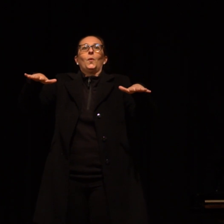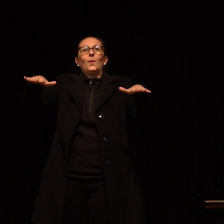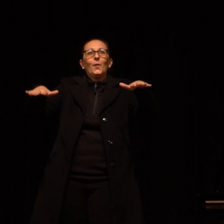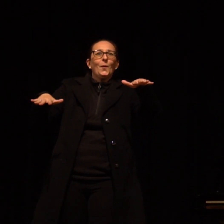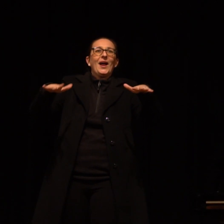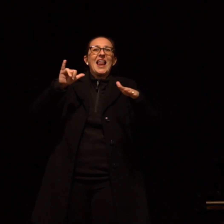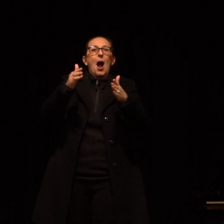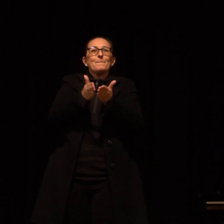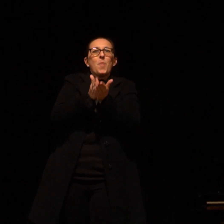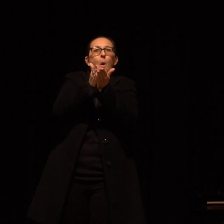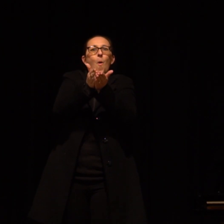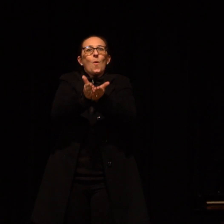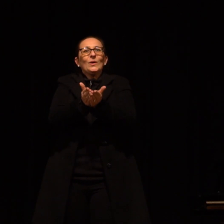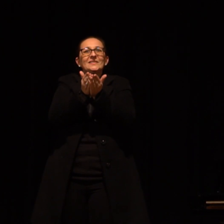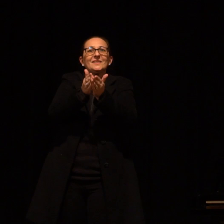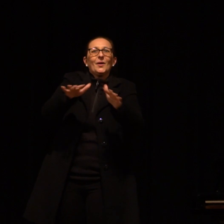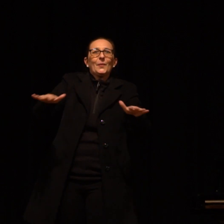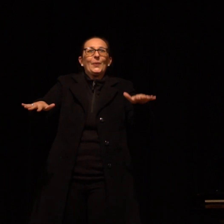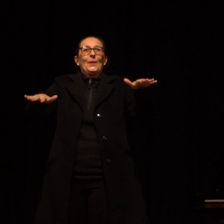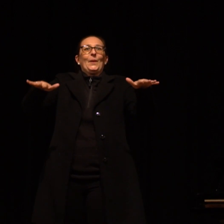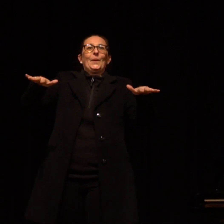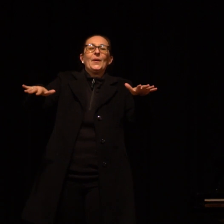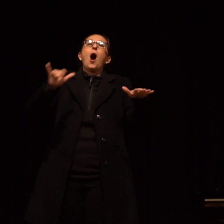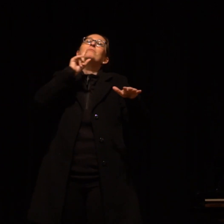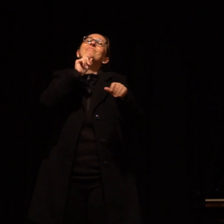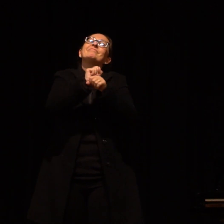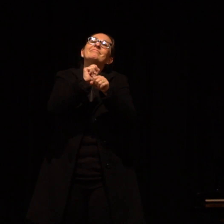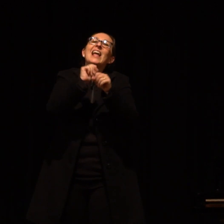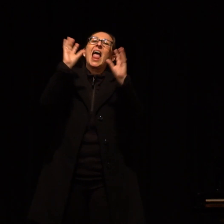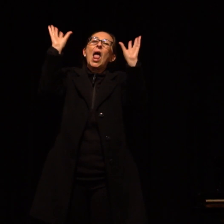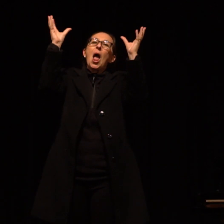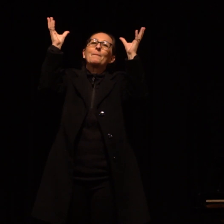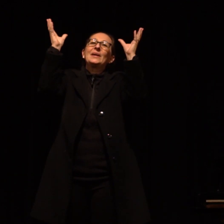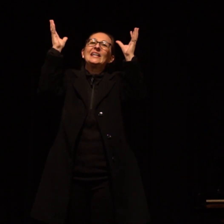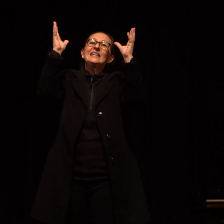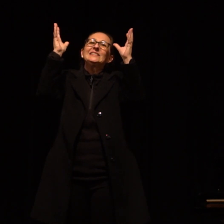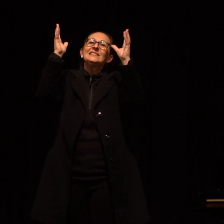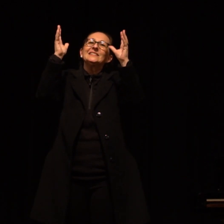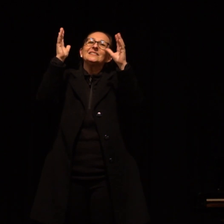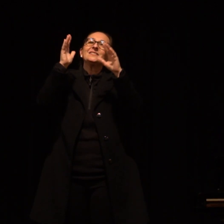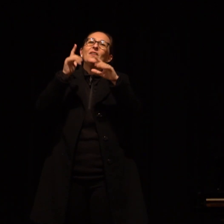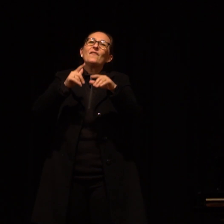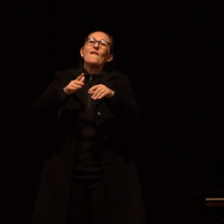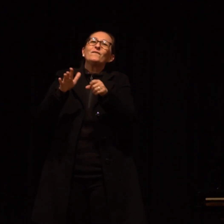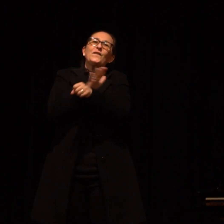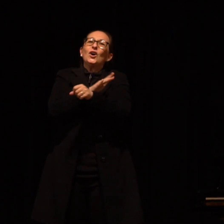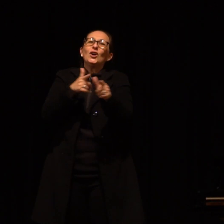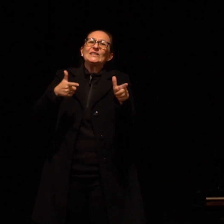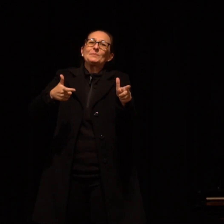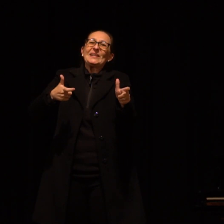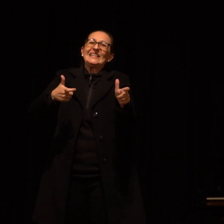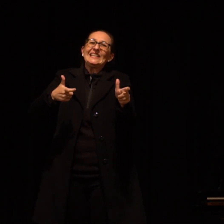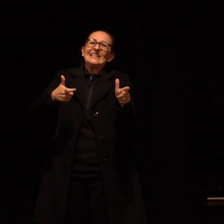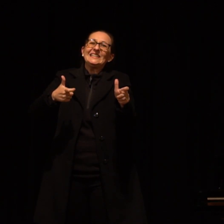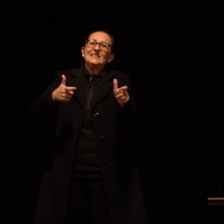I felt the movement as I was on a boat. It was actually the ambulance going